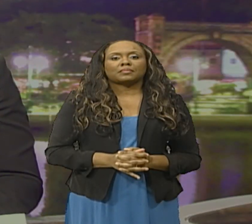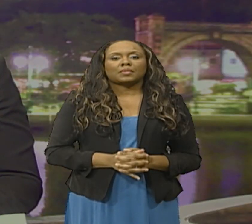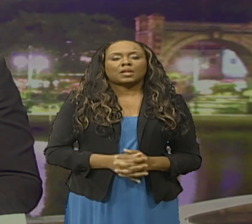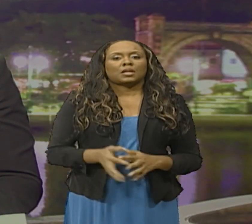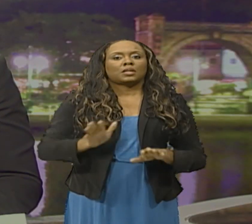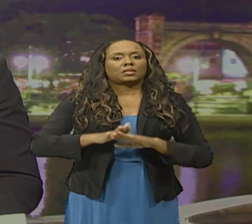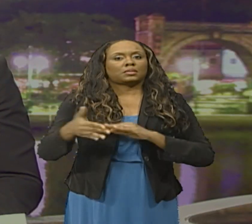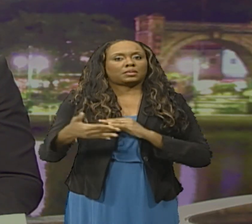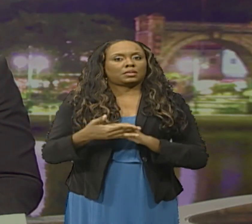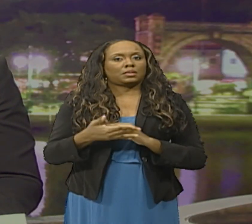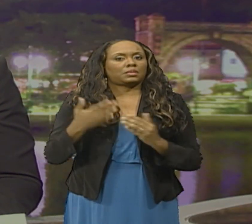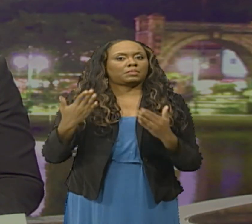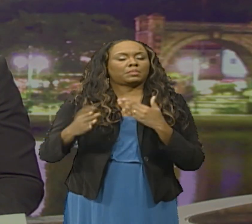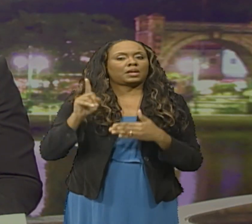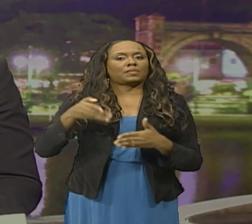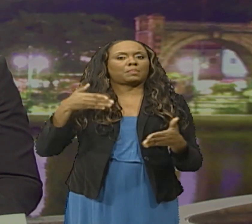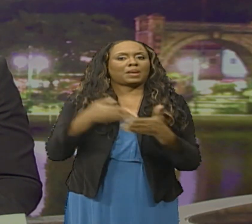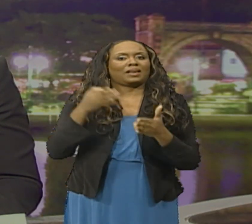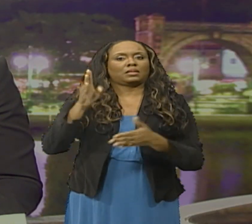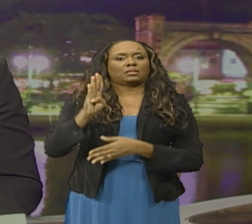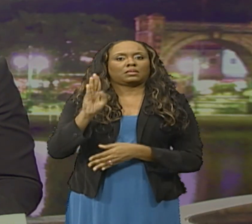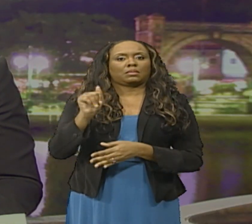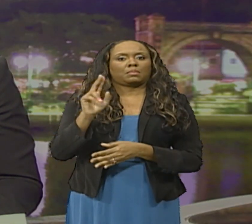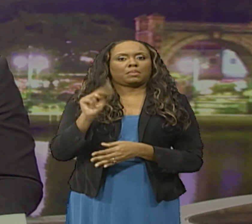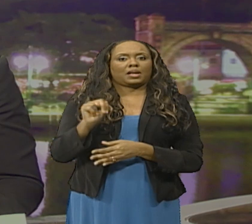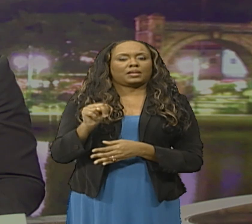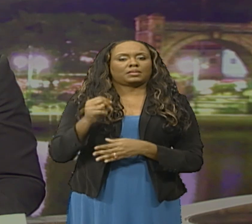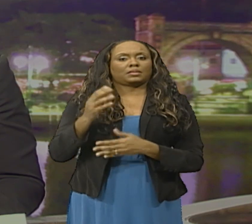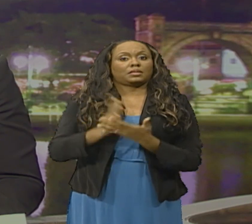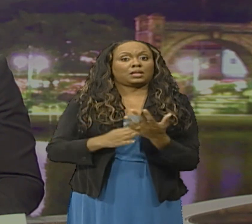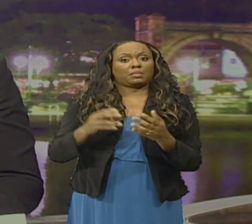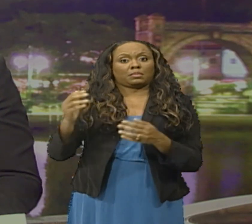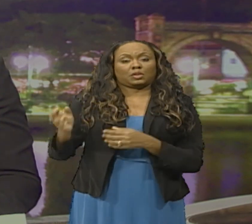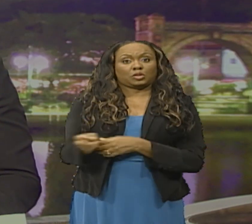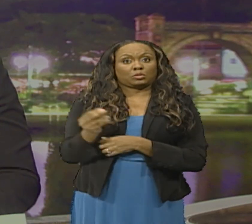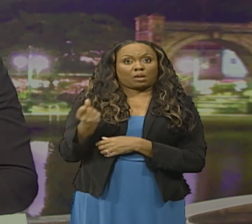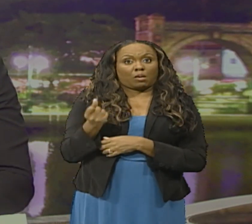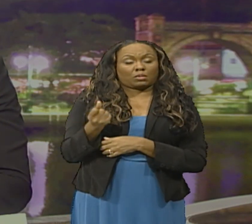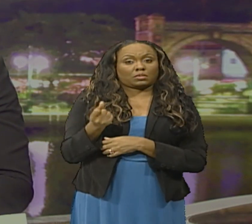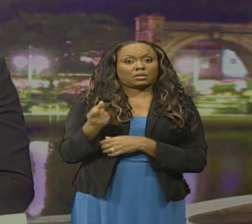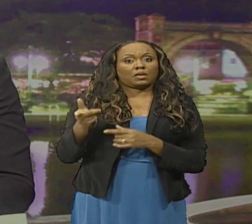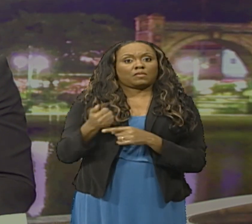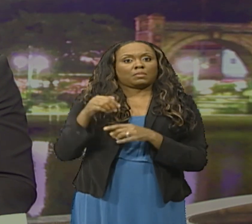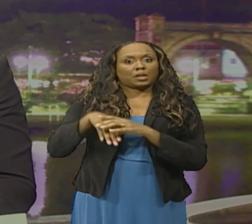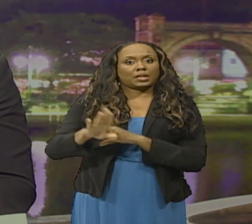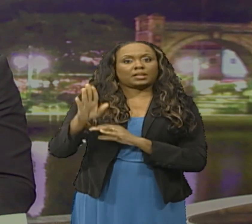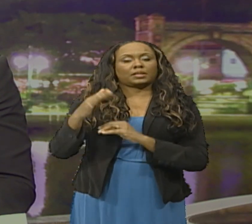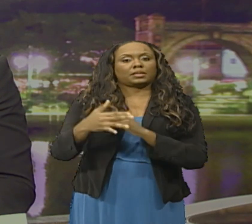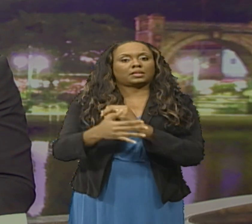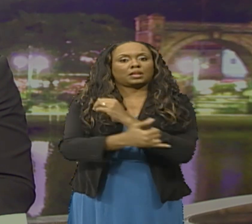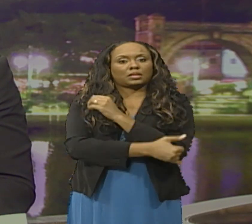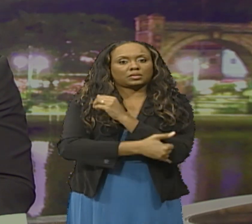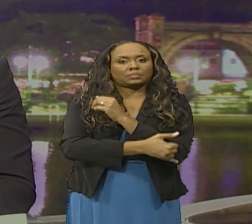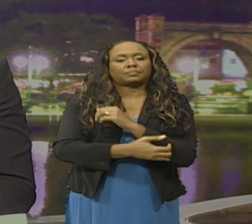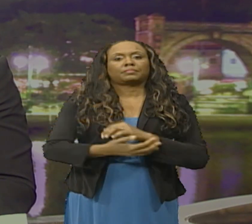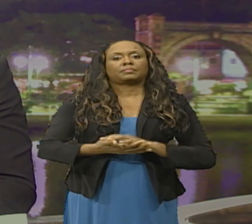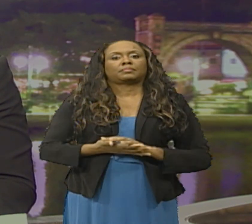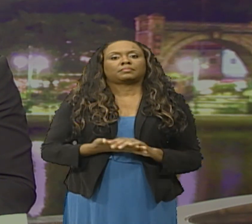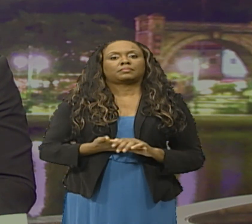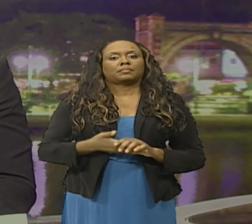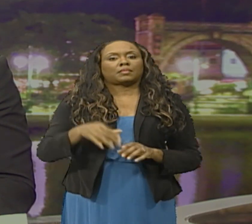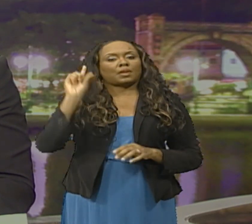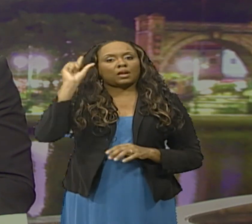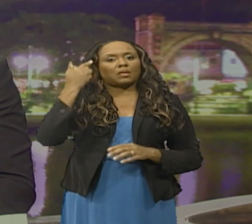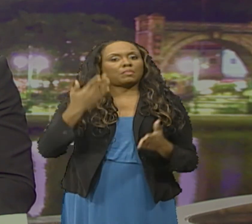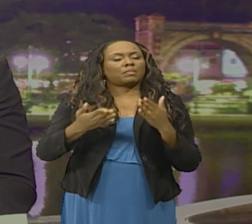Jamaica may be forced to ban the entry of certain types of dogs. Minister of Agriculture Audley Shaw says the government may make